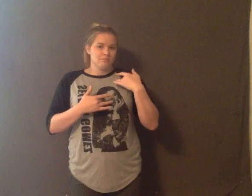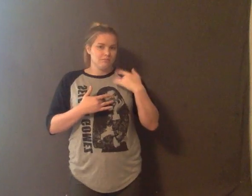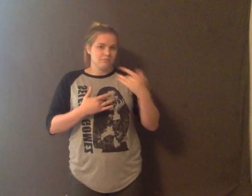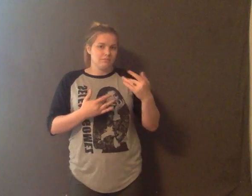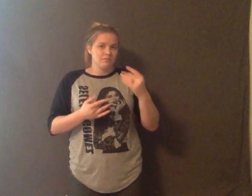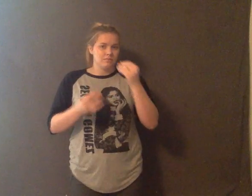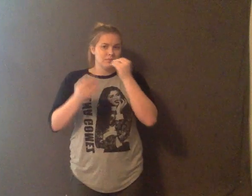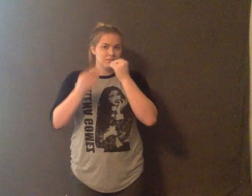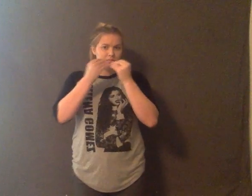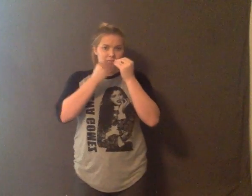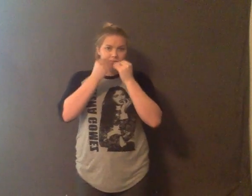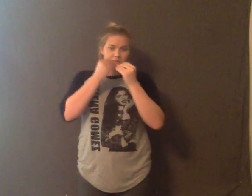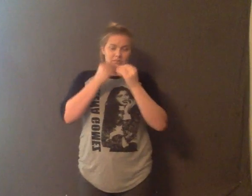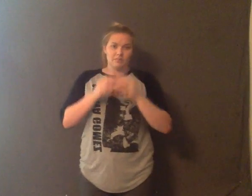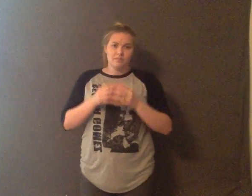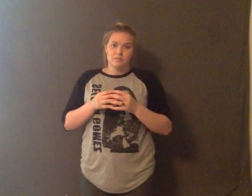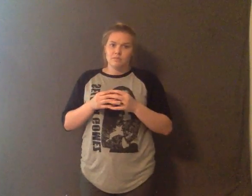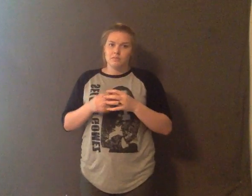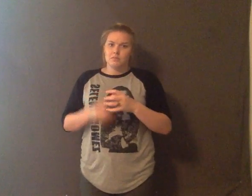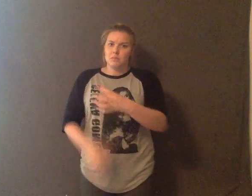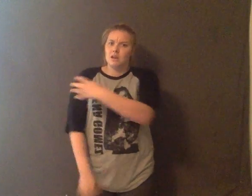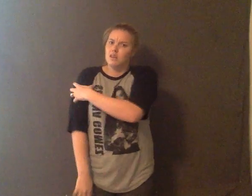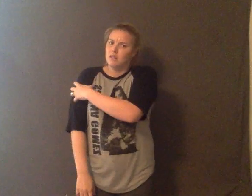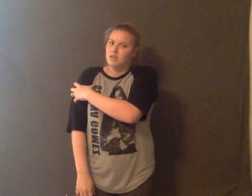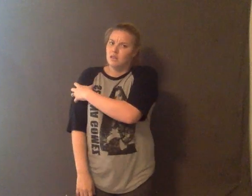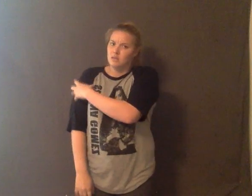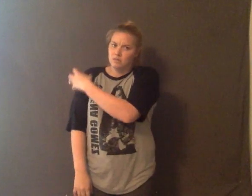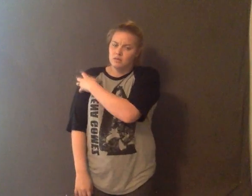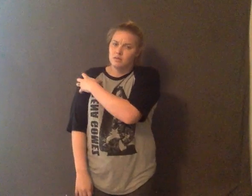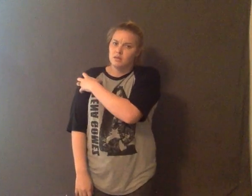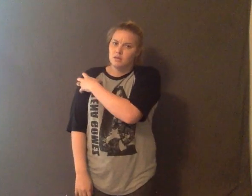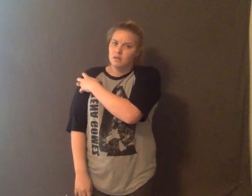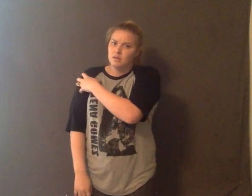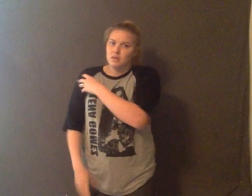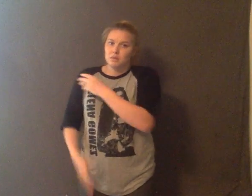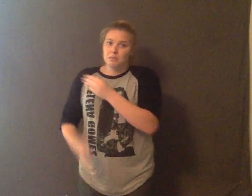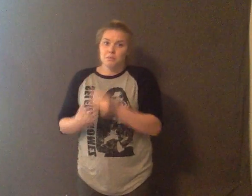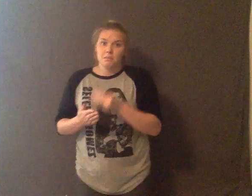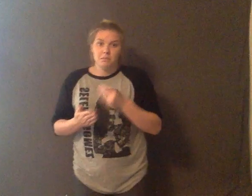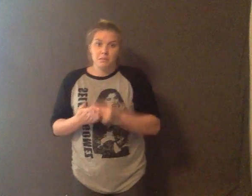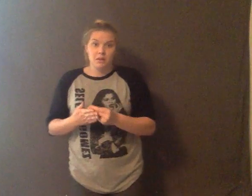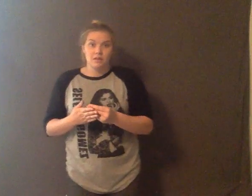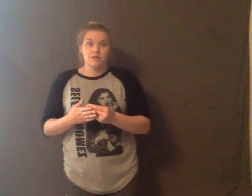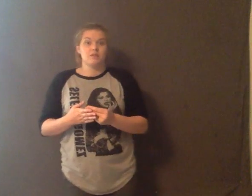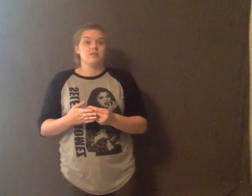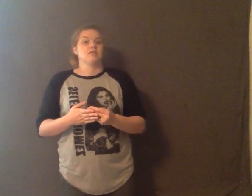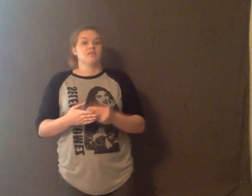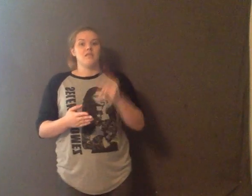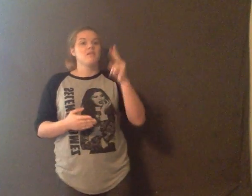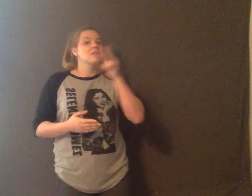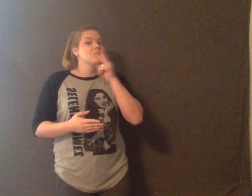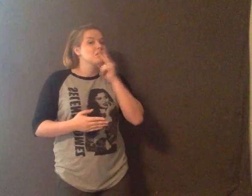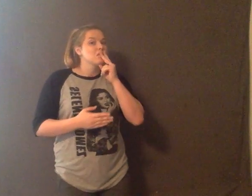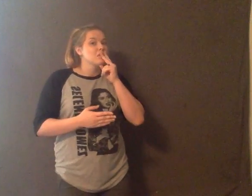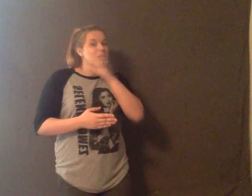maybe don't understand its power and reach as it's got all the money of big tobacco and big pharma, and it has the personality